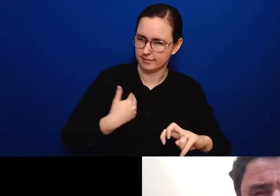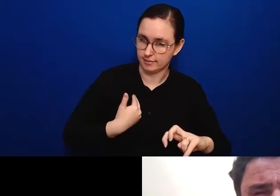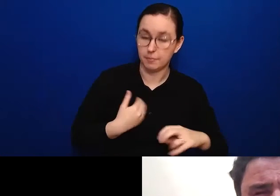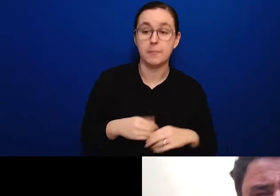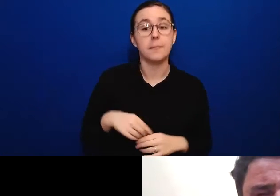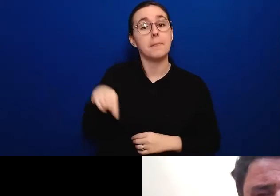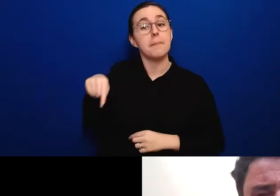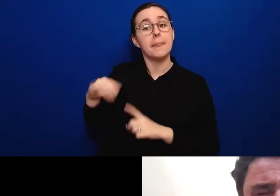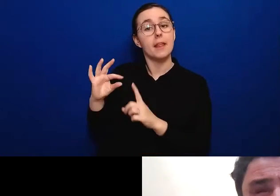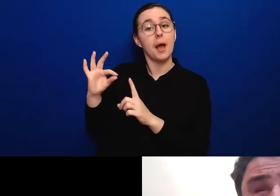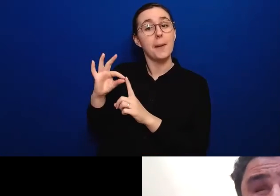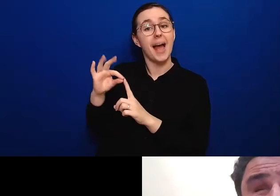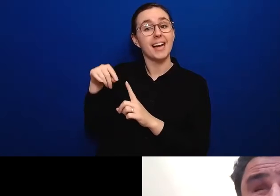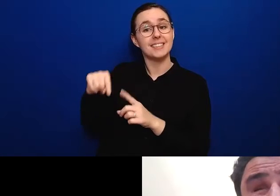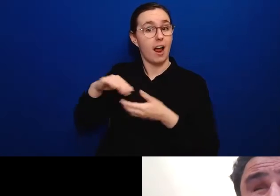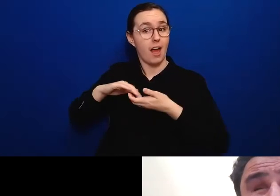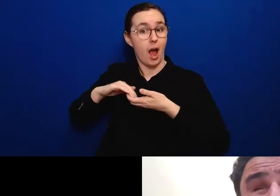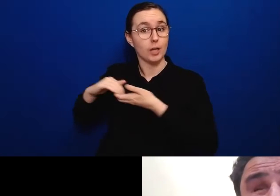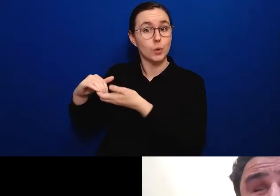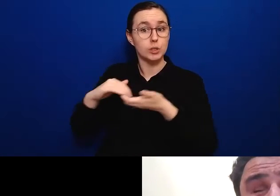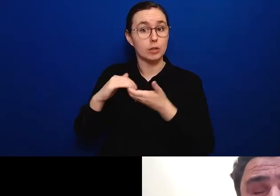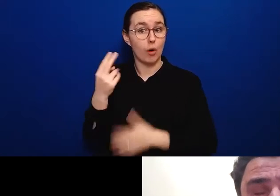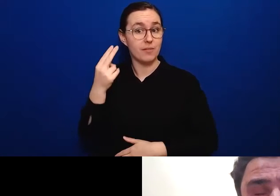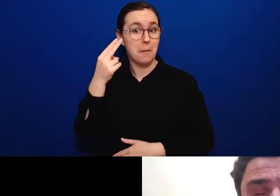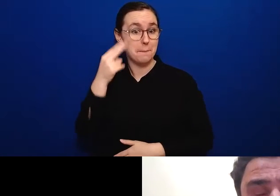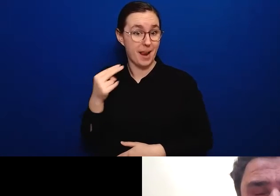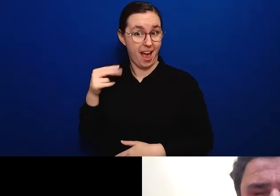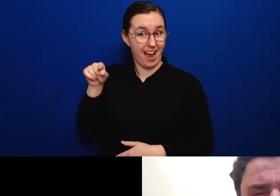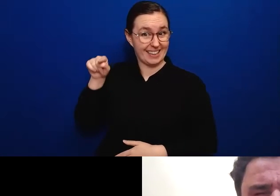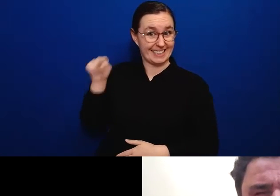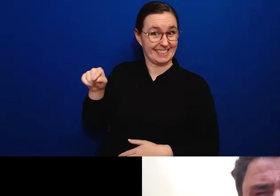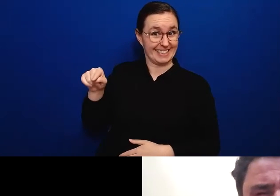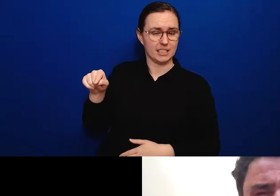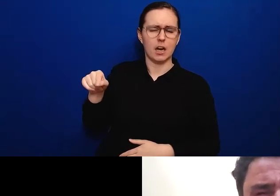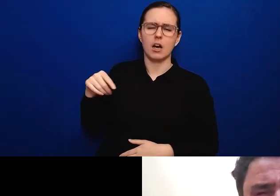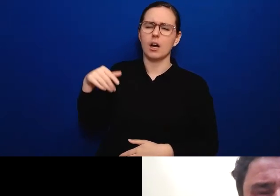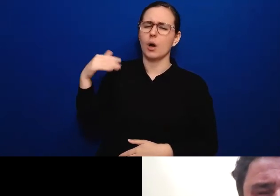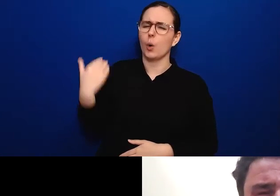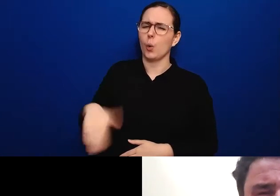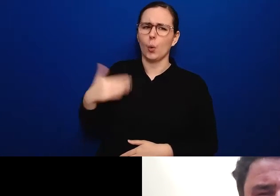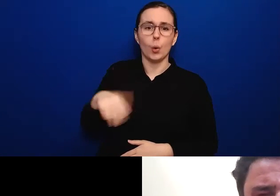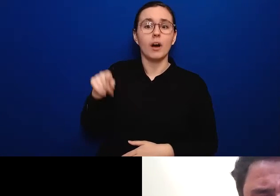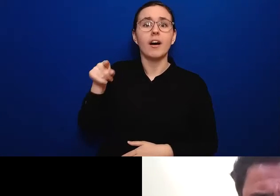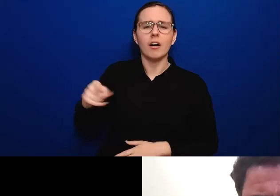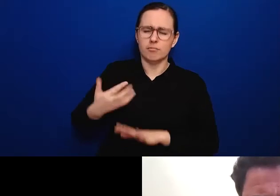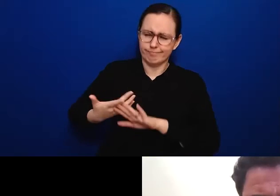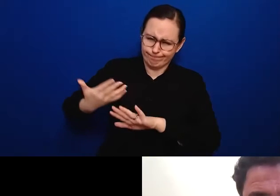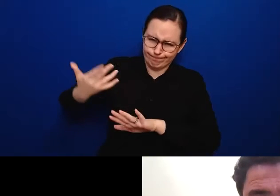and oldest organization working for the rights of blind and partially sighted people in the